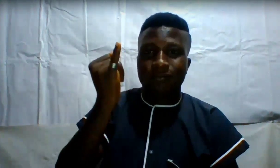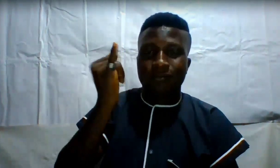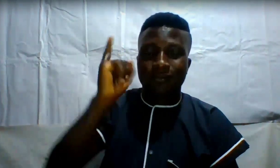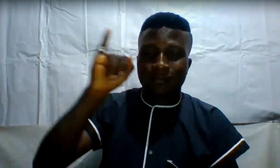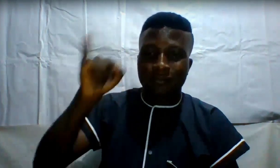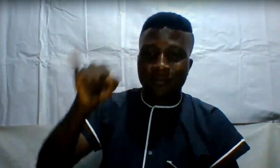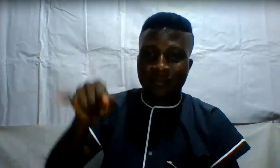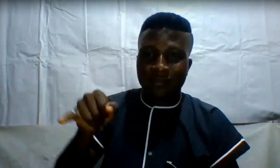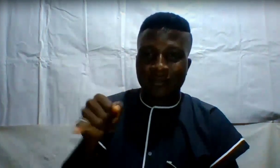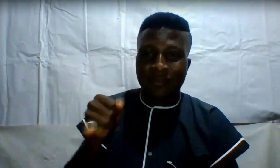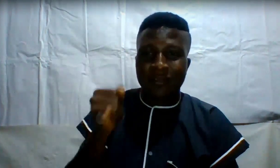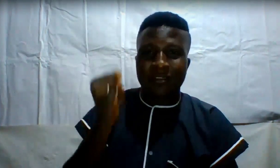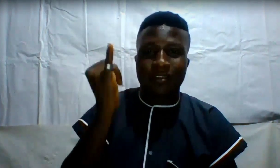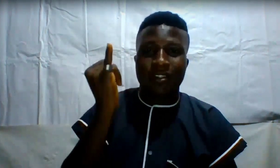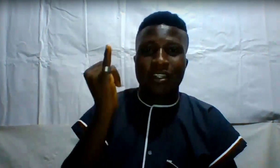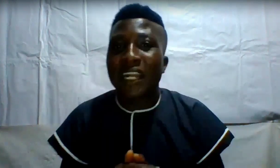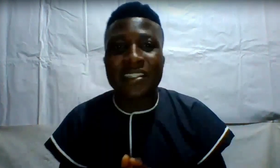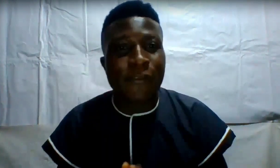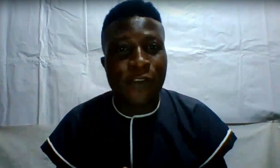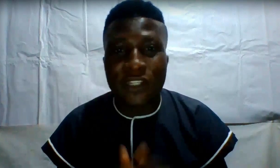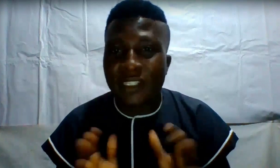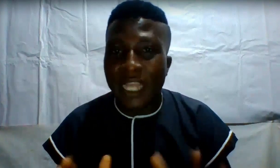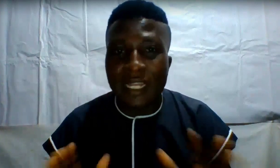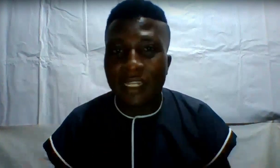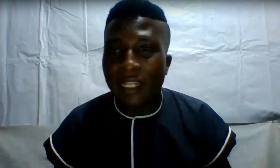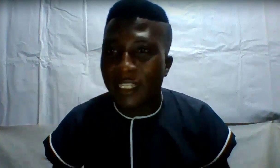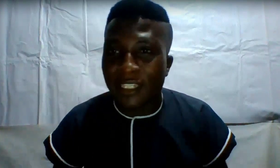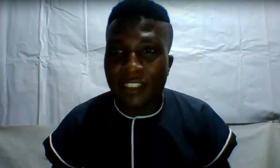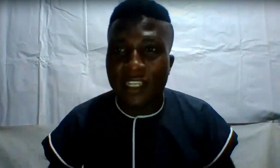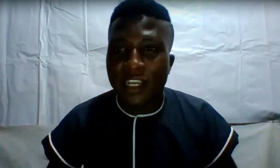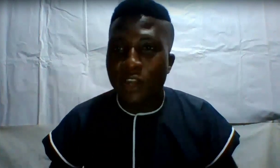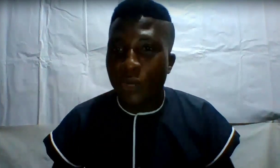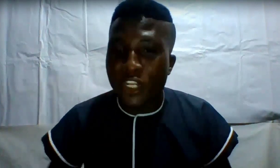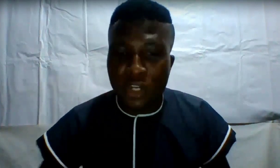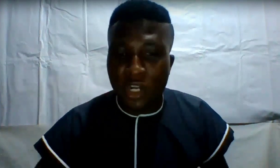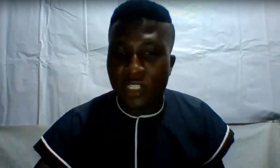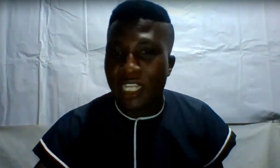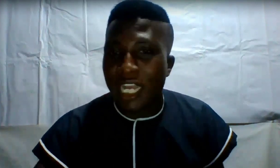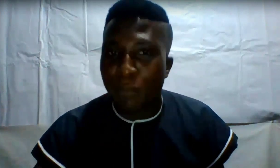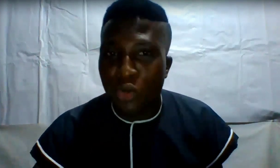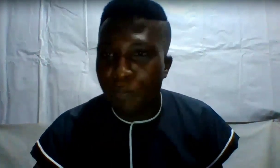All right, so that is the first 10 letters. Ready or not, I'm going to pick randomly